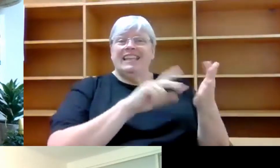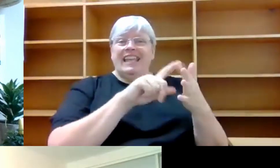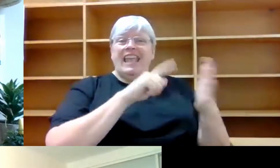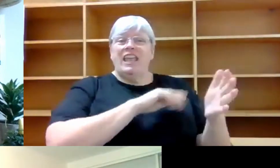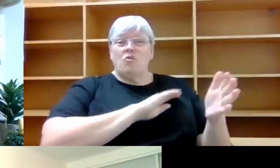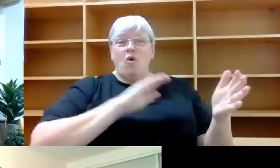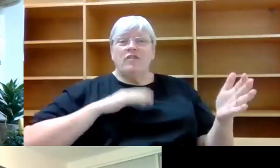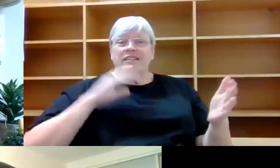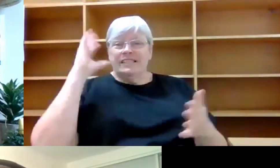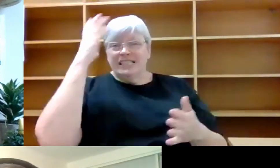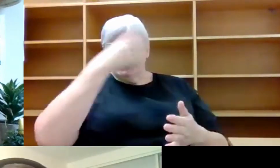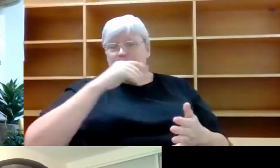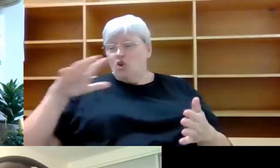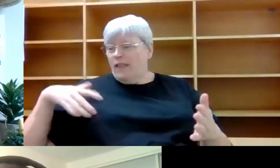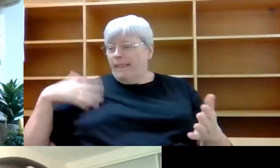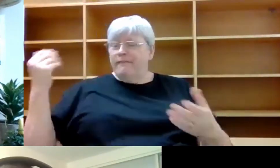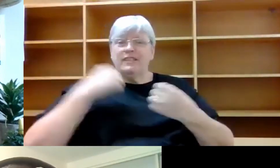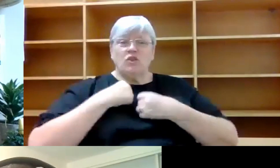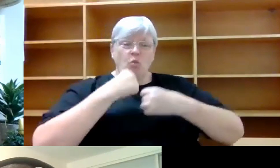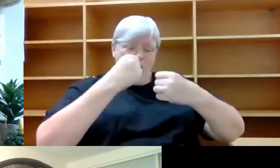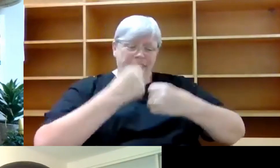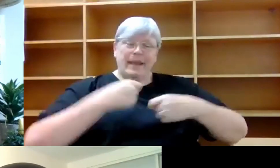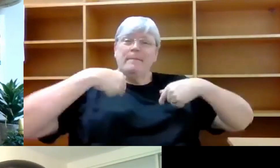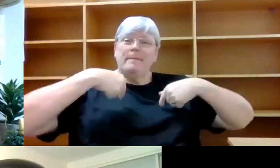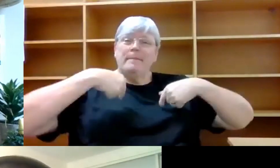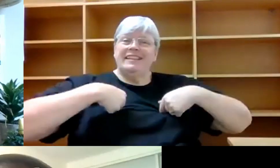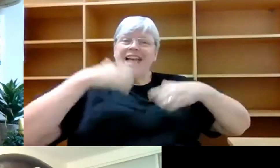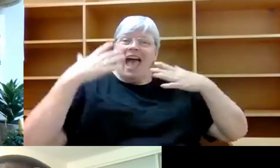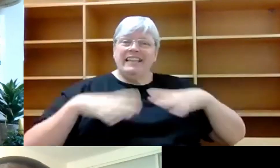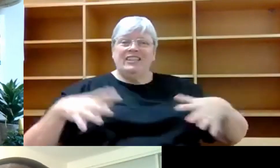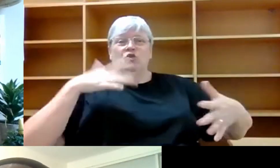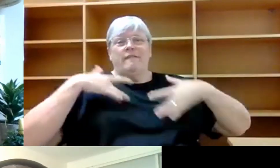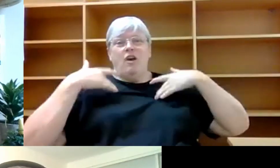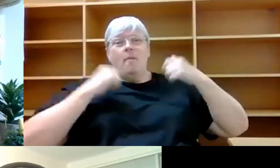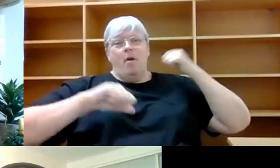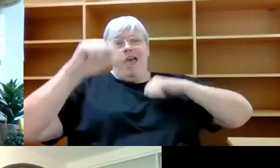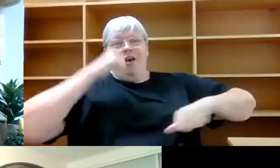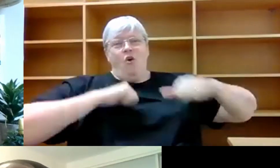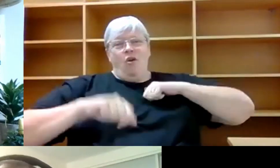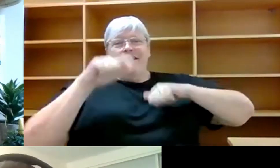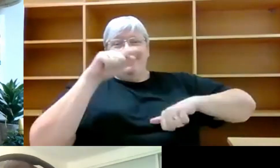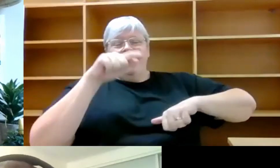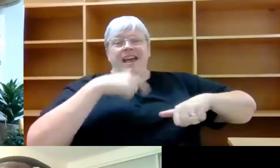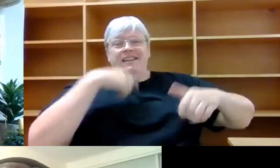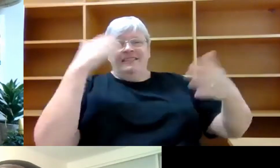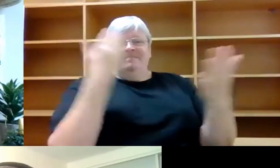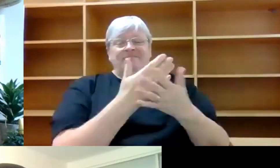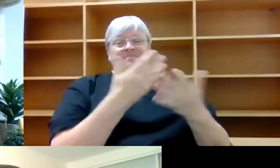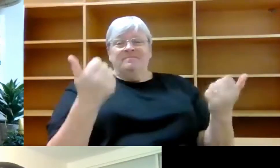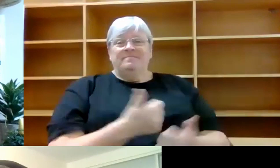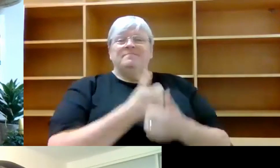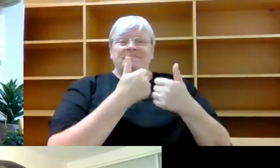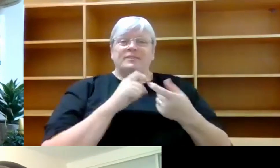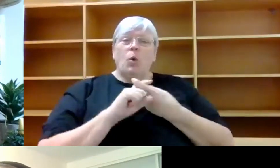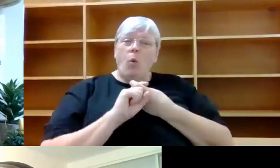in me, so I need to represent that, and I need to feel proud about that. And so I'm rooted now, where once